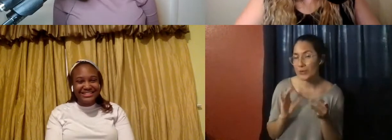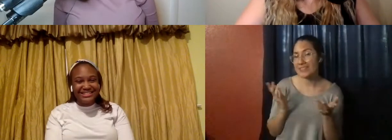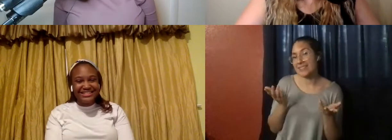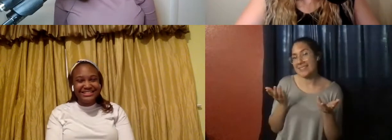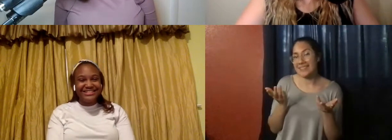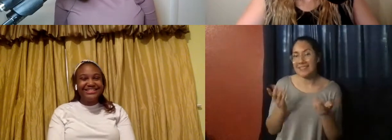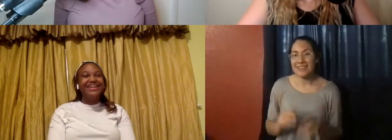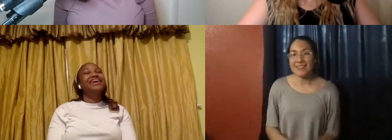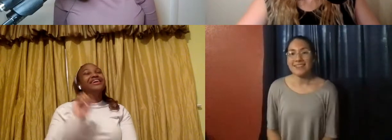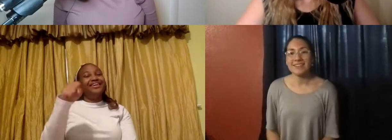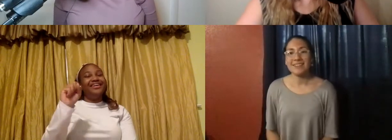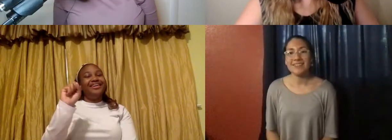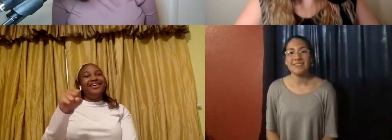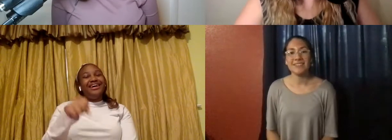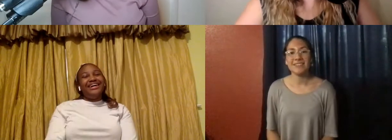yeah, they just